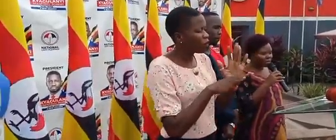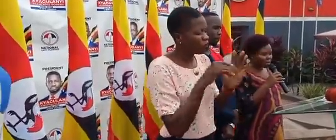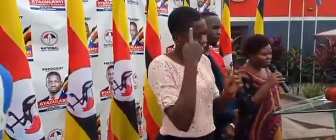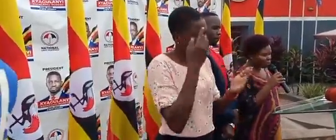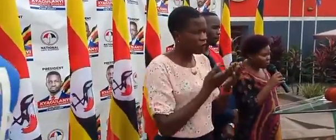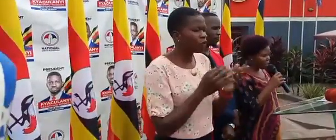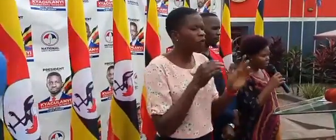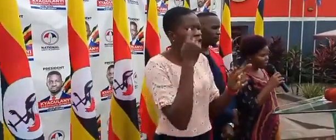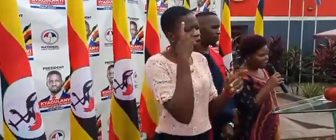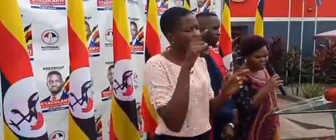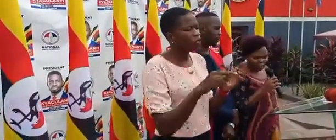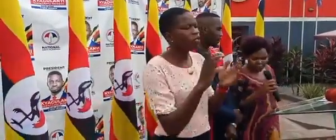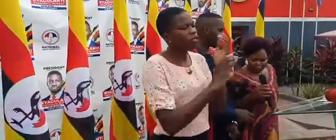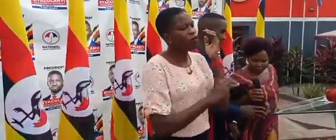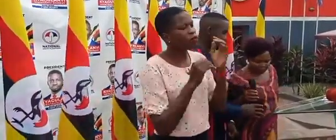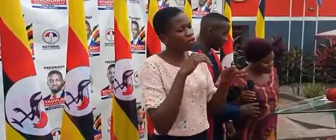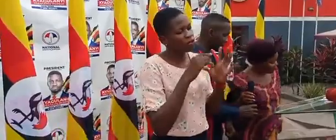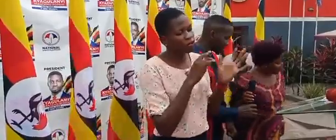the Lord's name we pray.